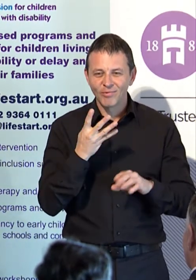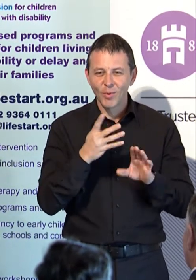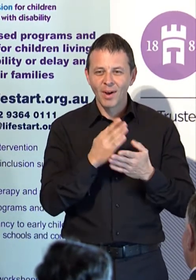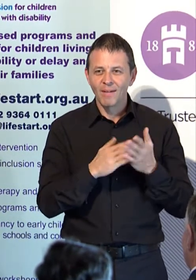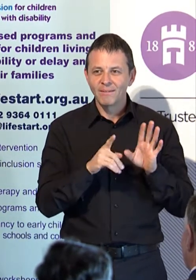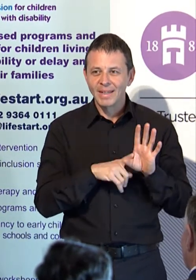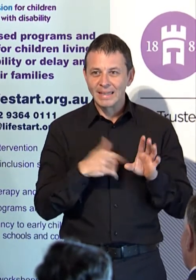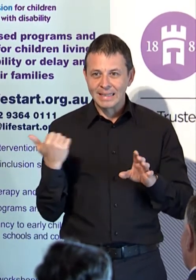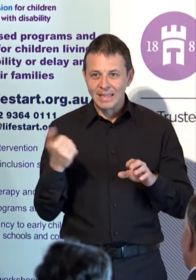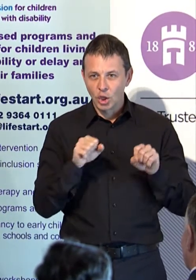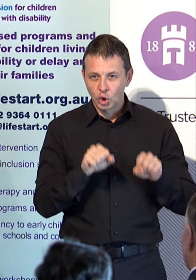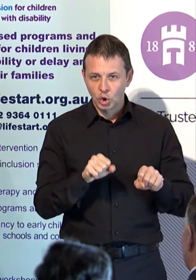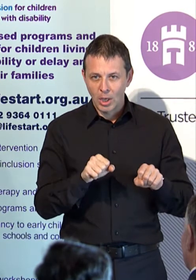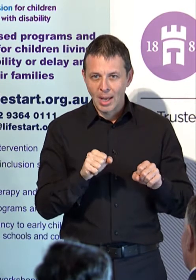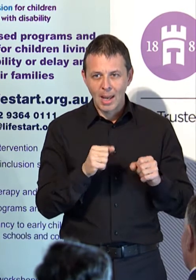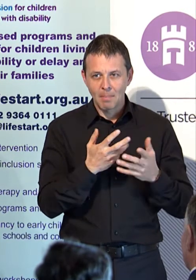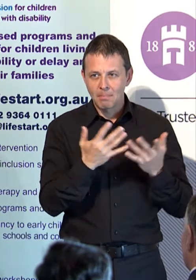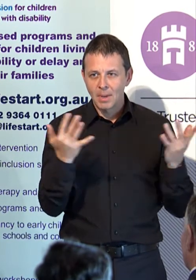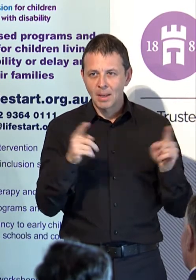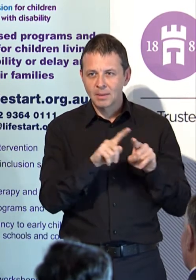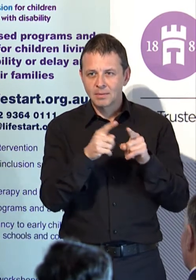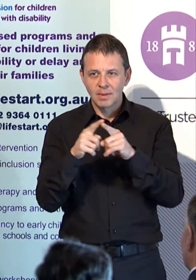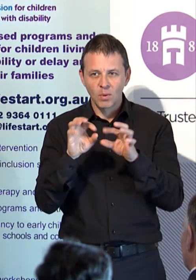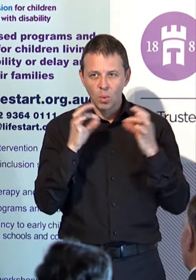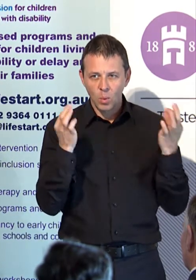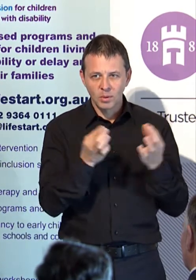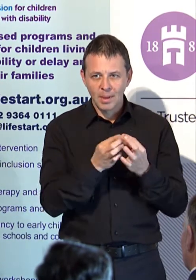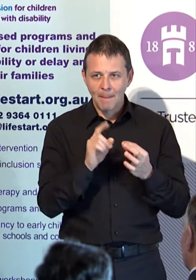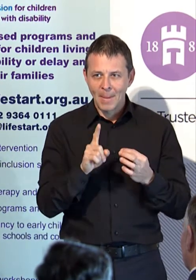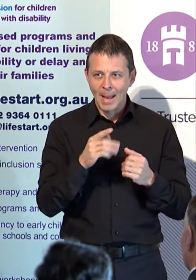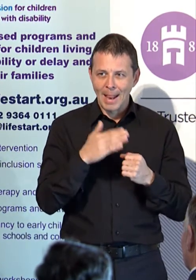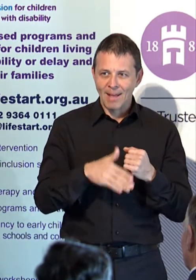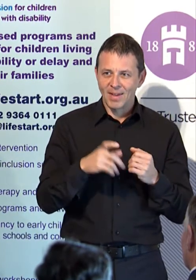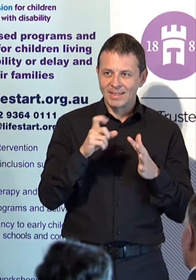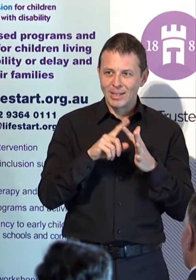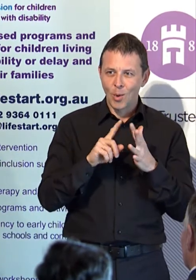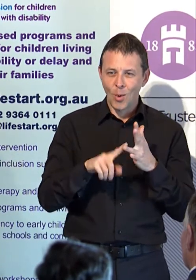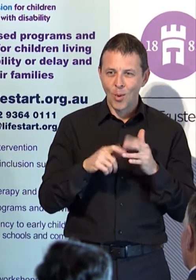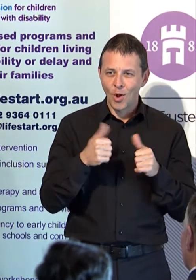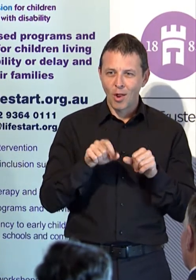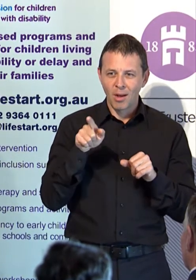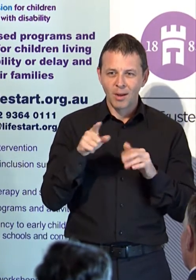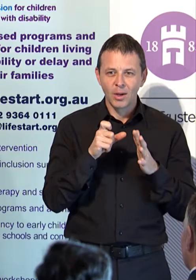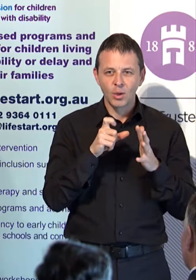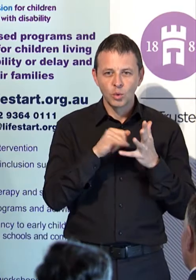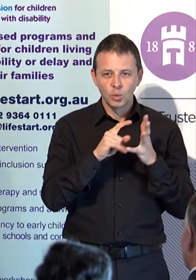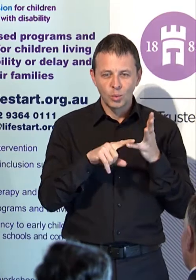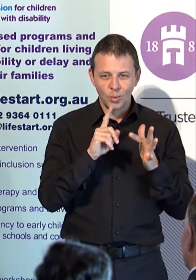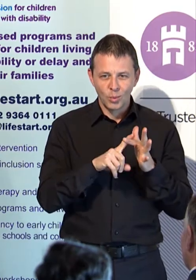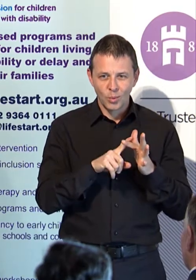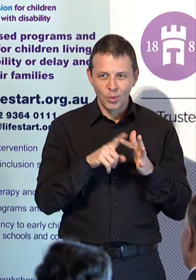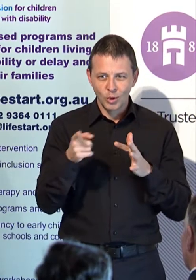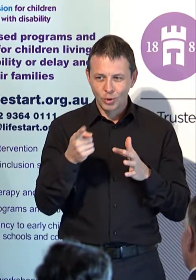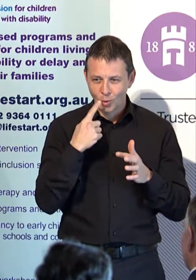I've chaired many, many organisations in my life. I've never had a chief executive quite like Sue. She even tells me